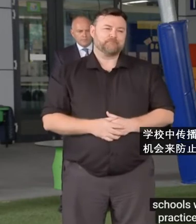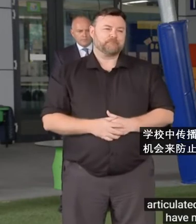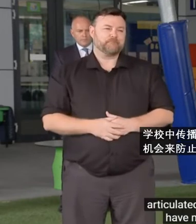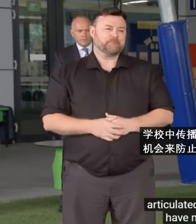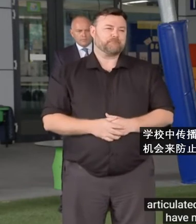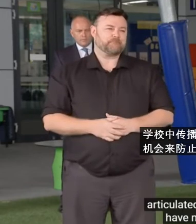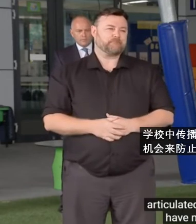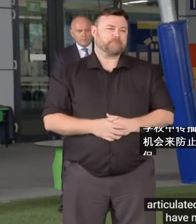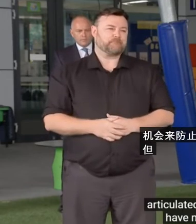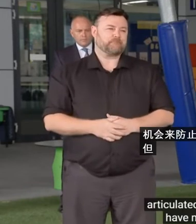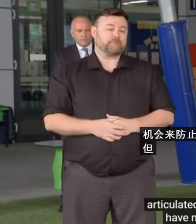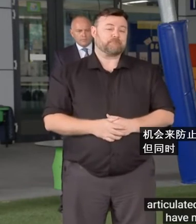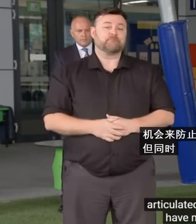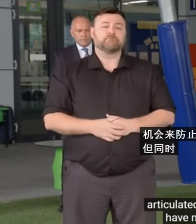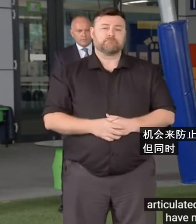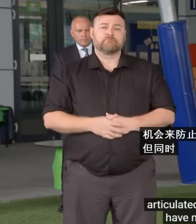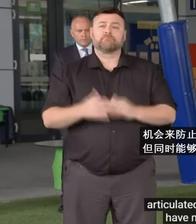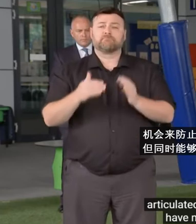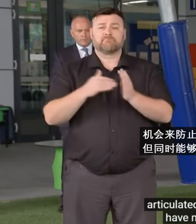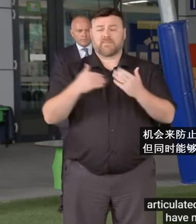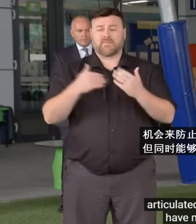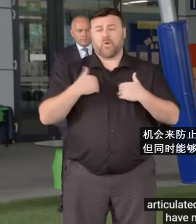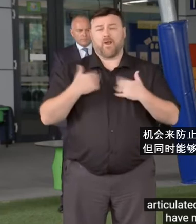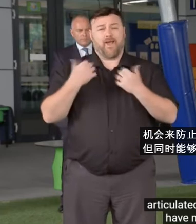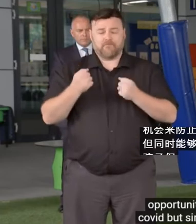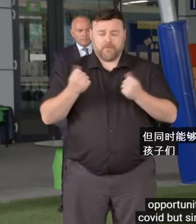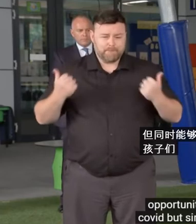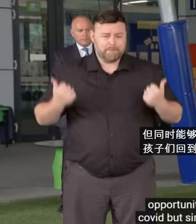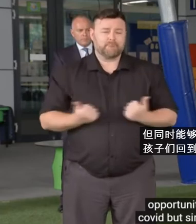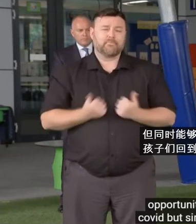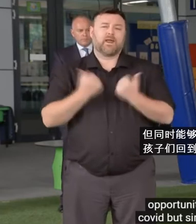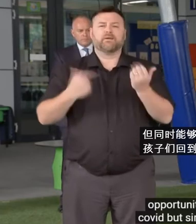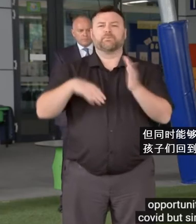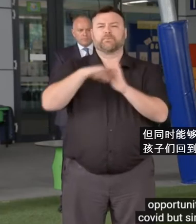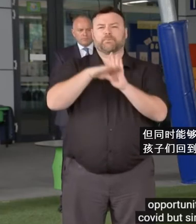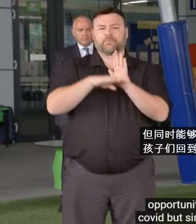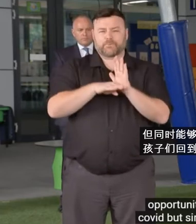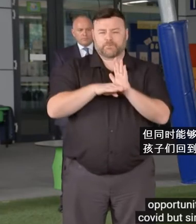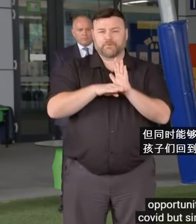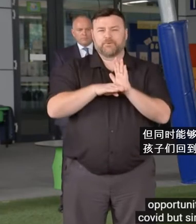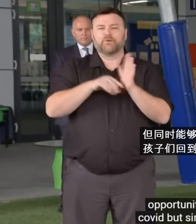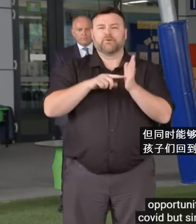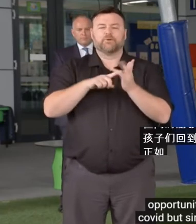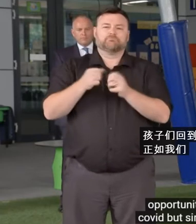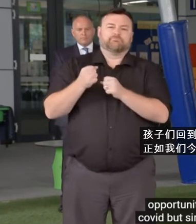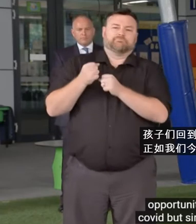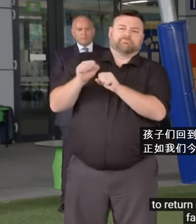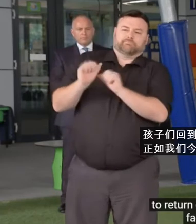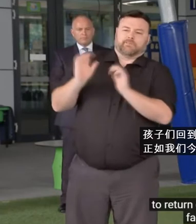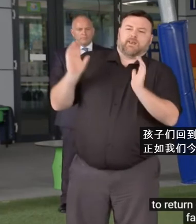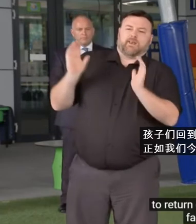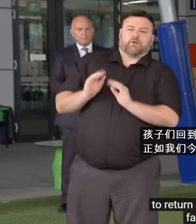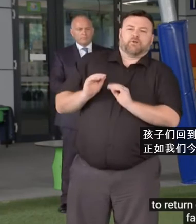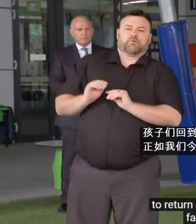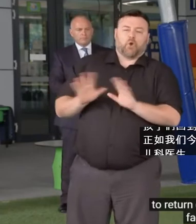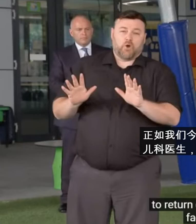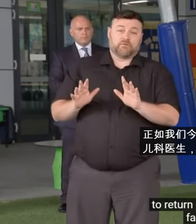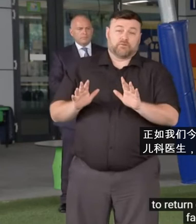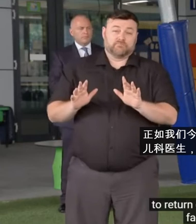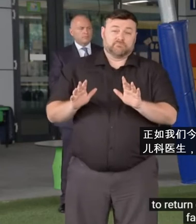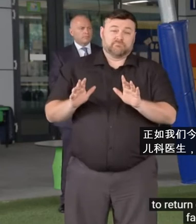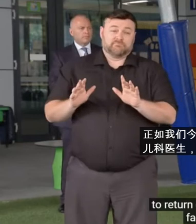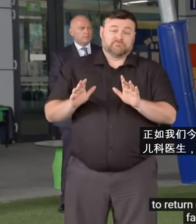prevent COVID, but simultaneously be able to return children to face-to-face learning, which, as we've heard today, and